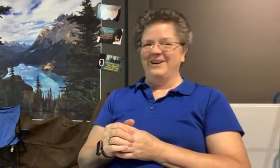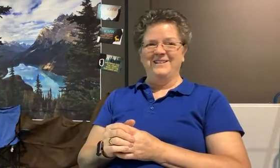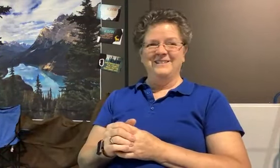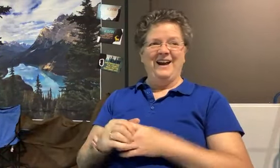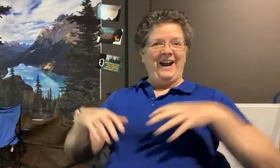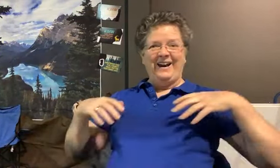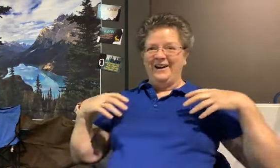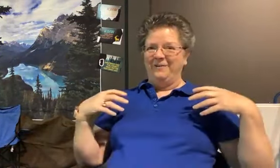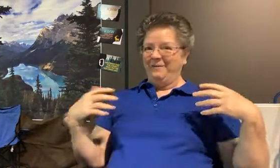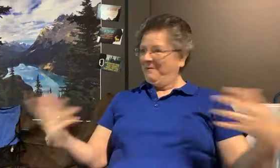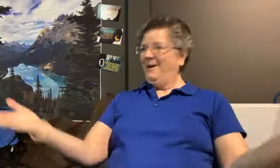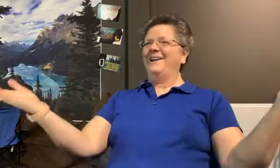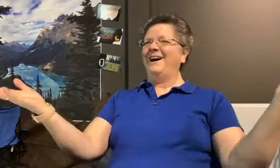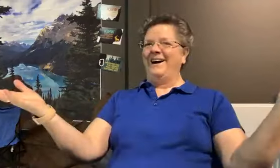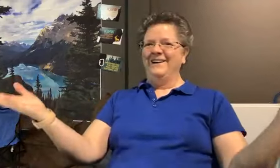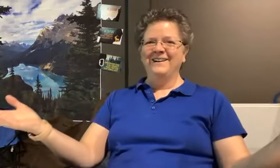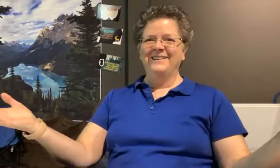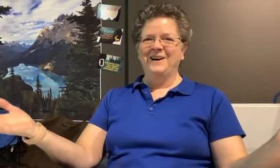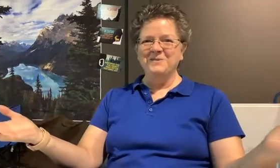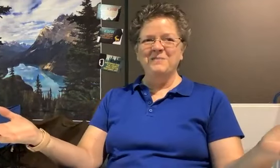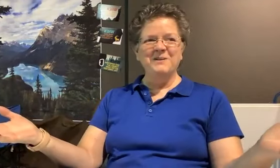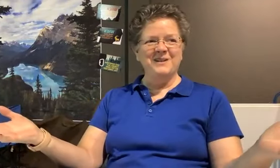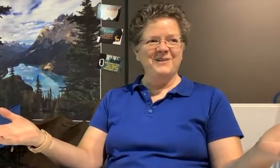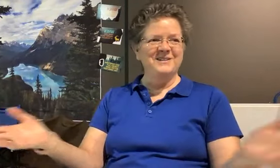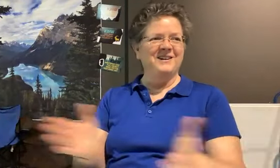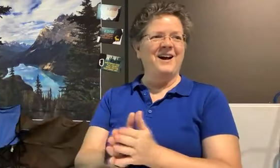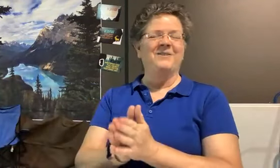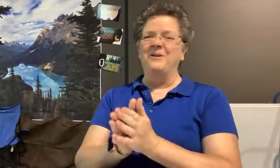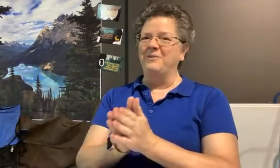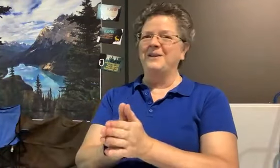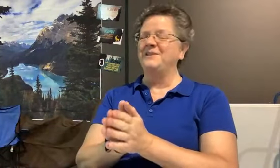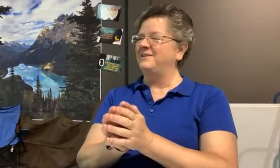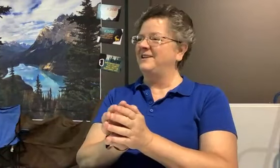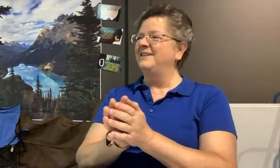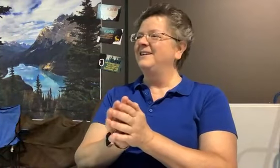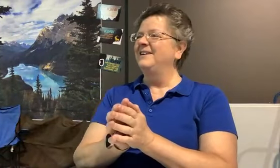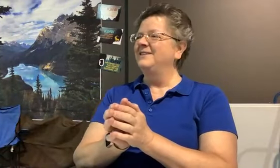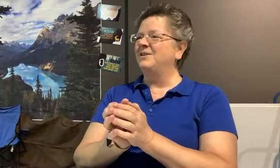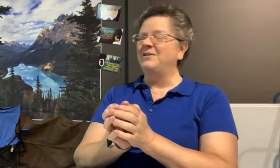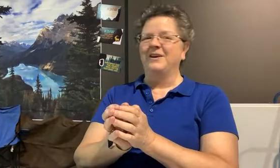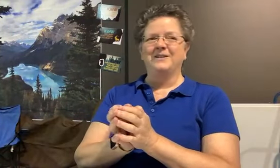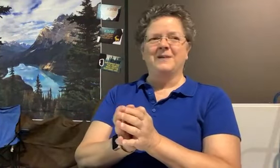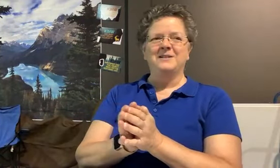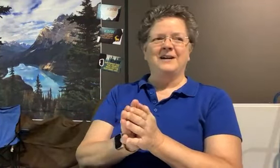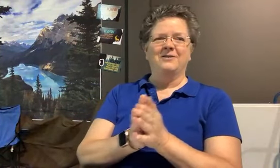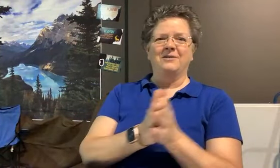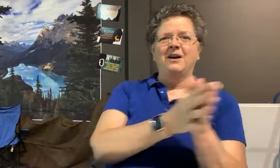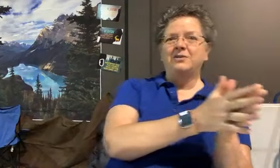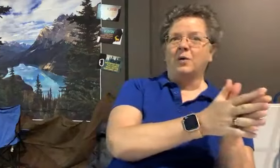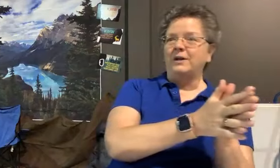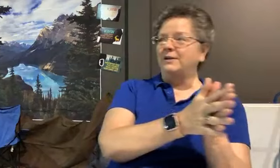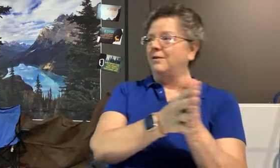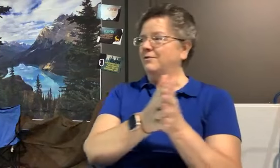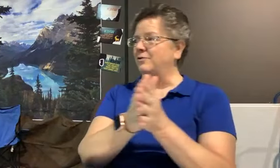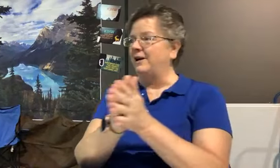once, and voila! Now I'm supposed to host it. I don't know what I'm doing. So, you know, I did my standard don't eat or drink